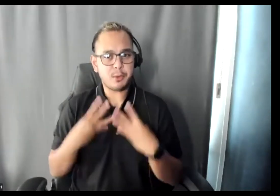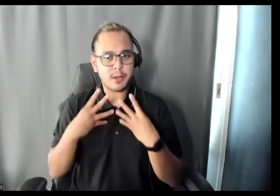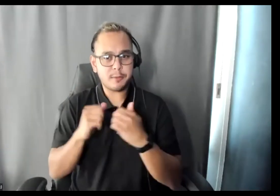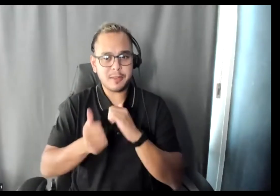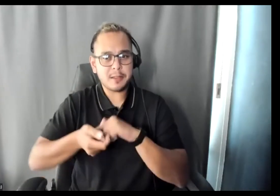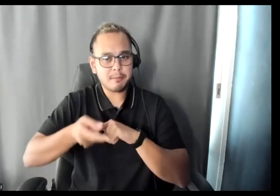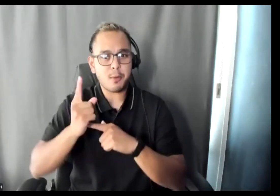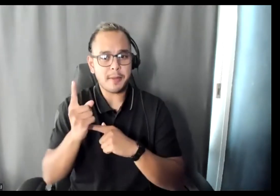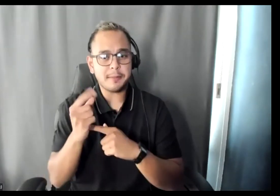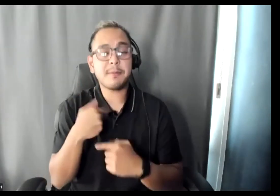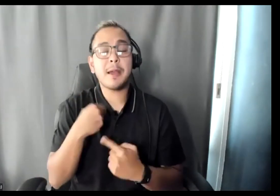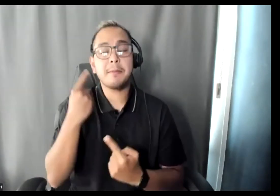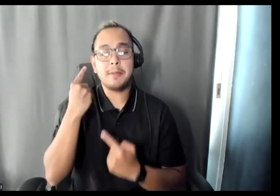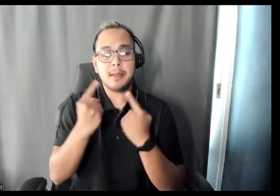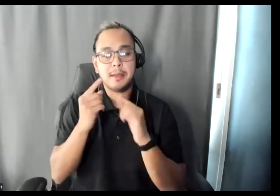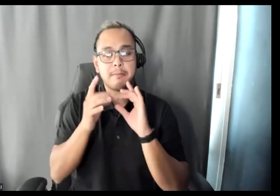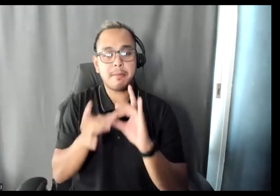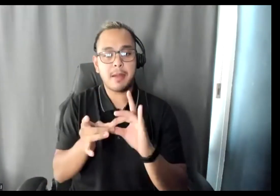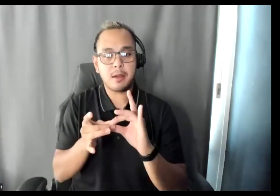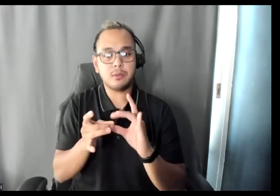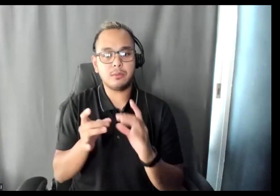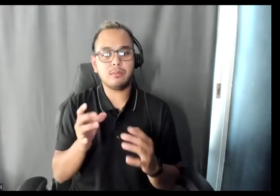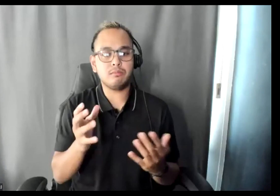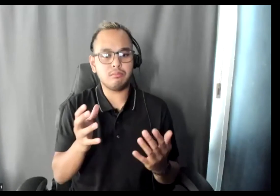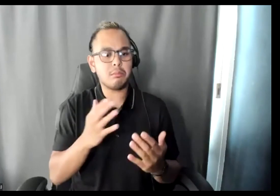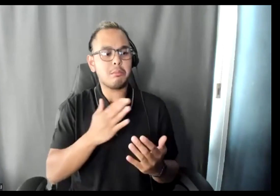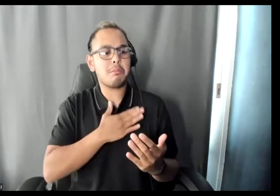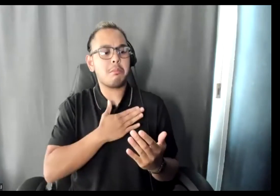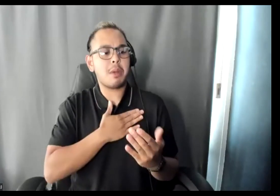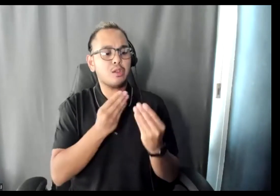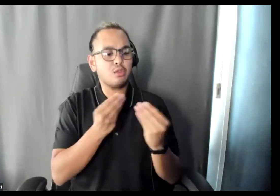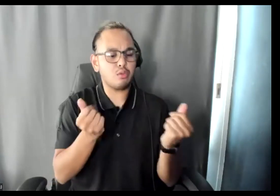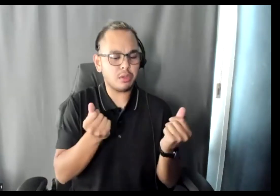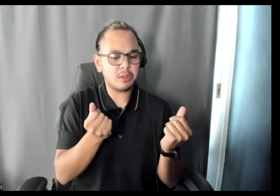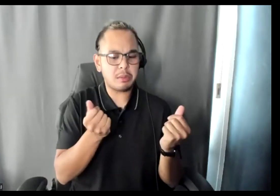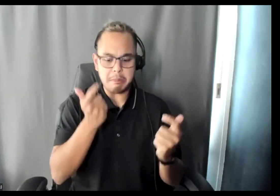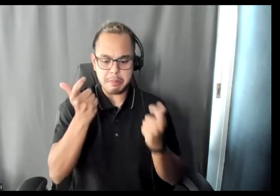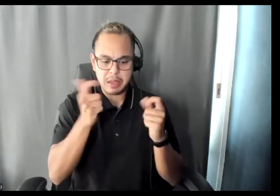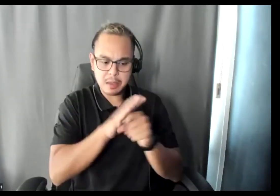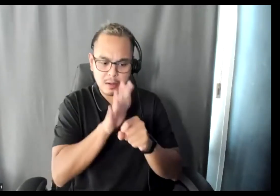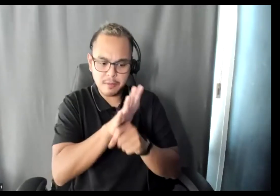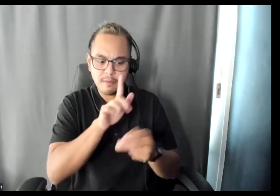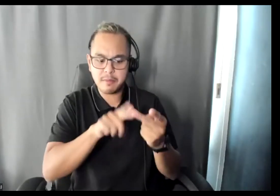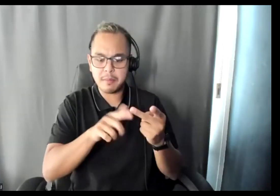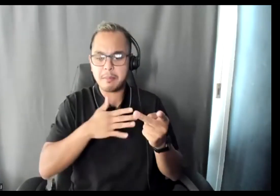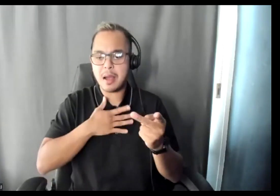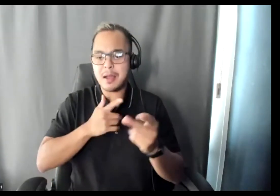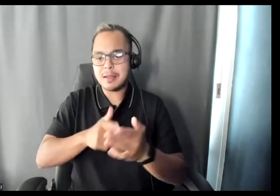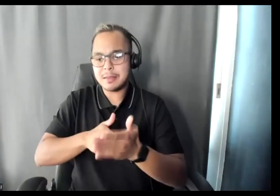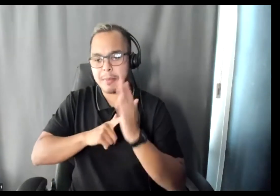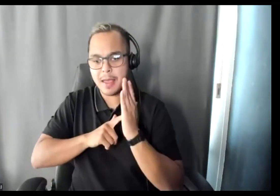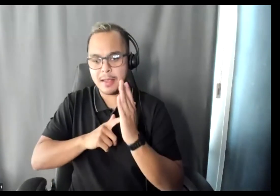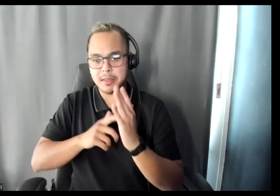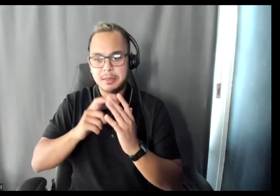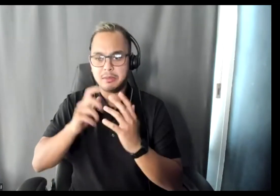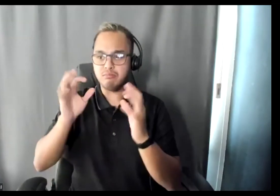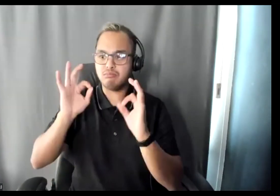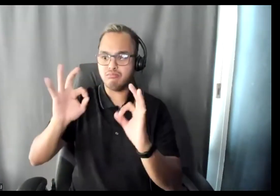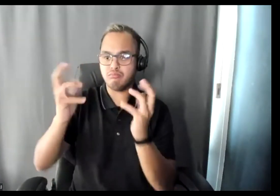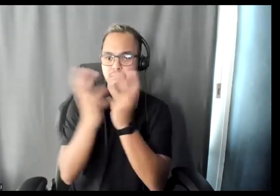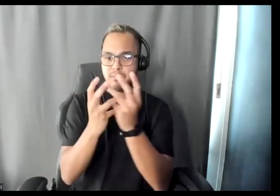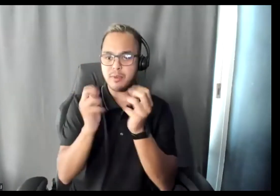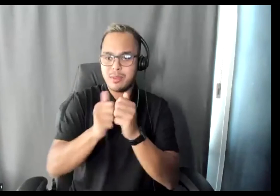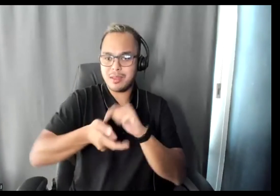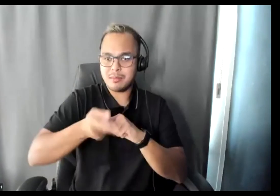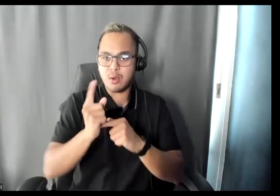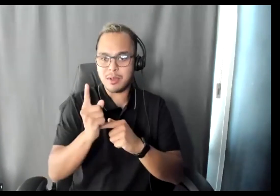now is thinking about, are my solutions bold enough? Are my demands commensurate with this moment? And that is an